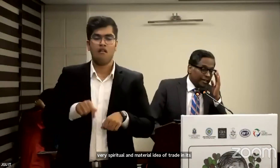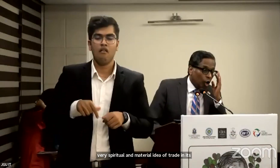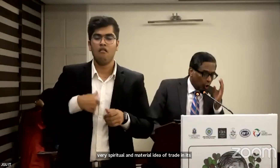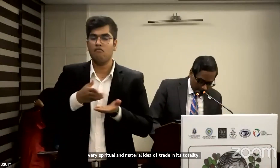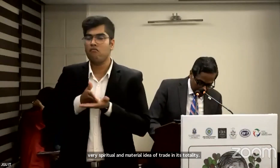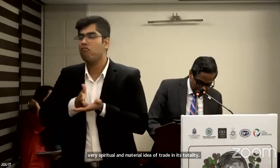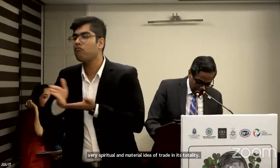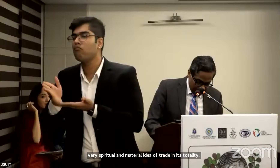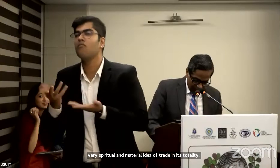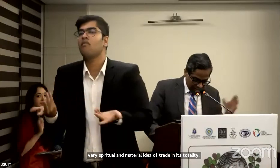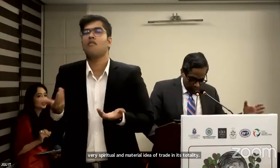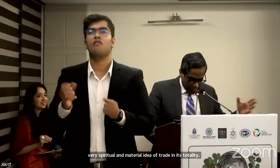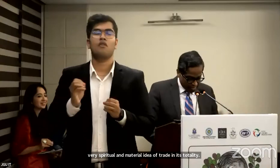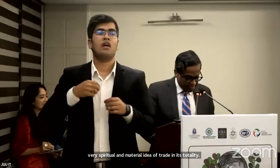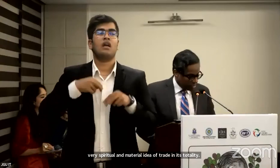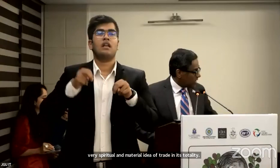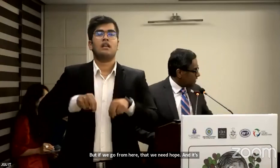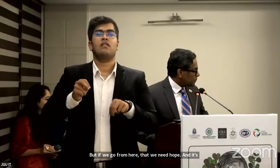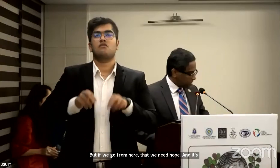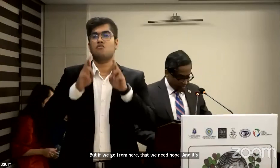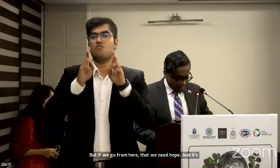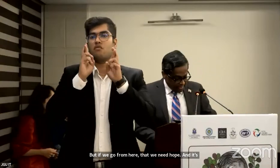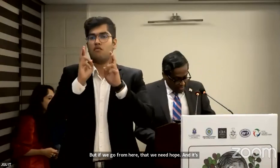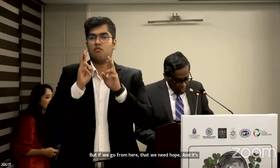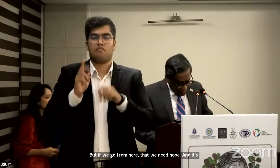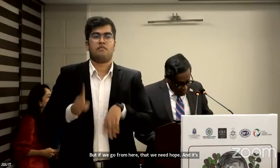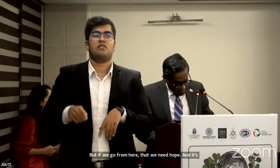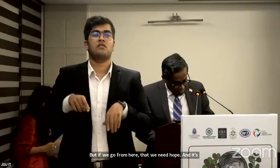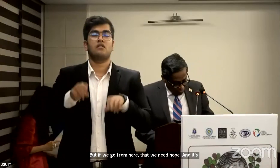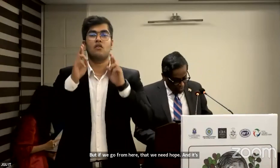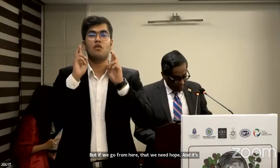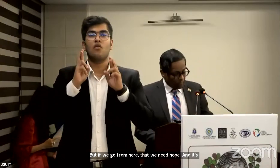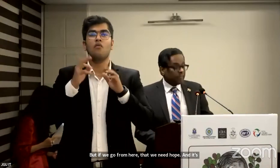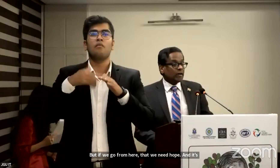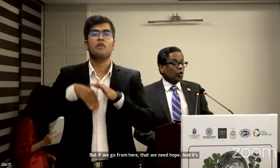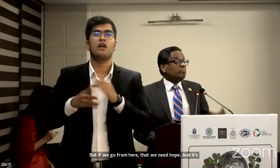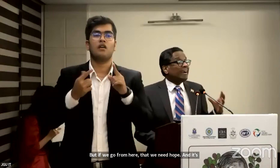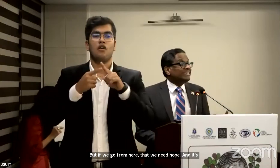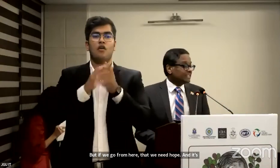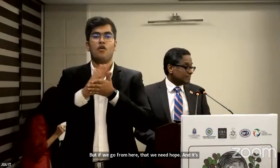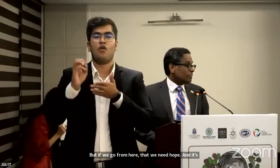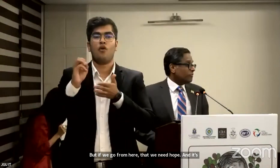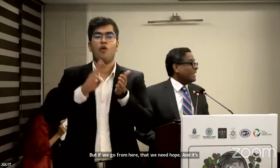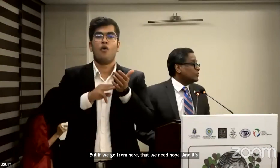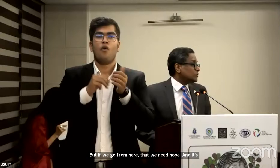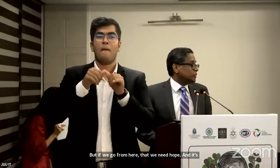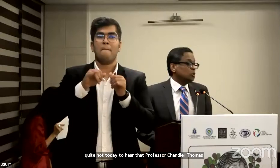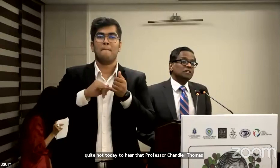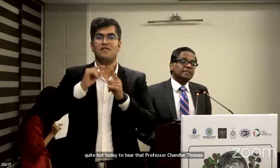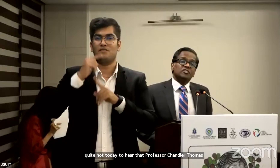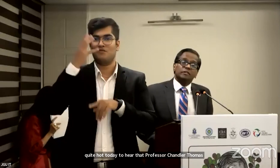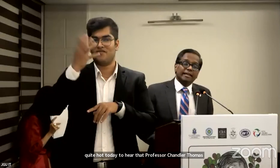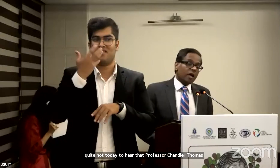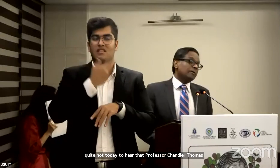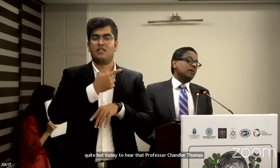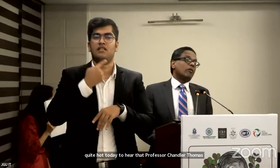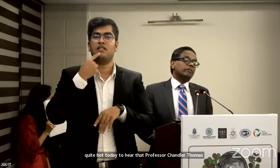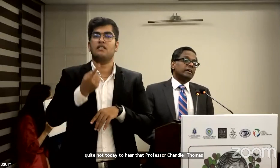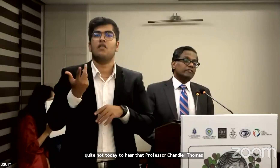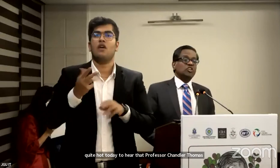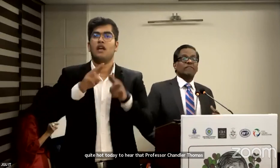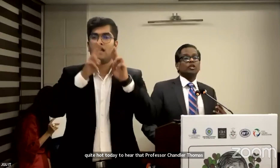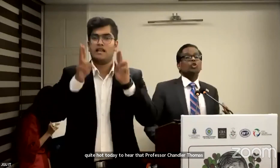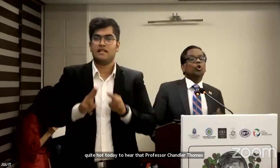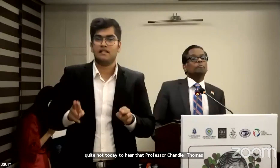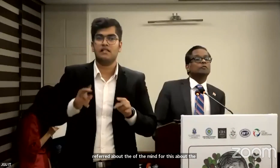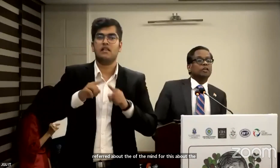we need hope. And it's quite heartening to hear that Professor Chantal Thomas referred about or reminded us about the values of the new international economic order,